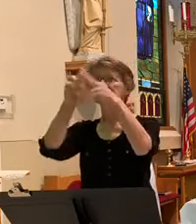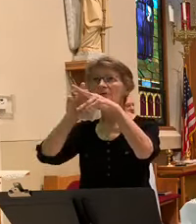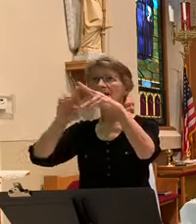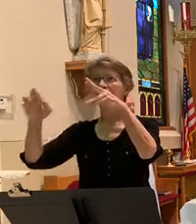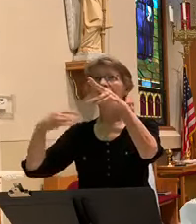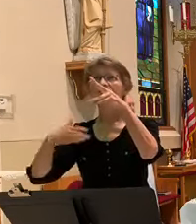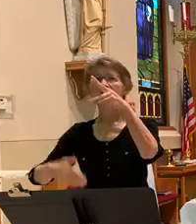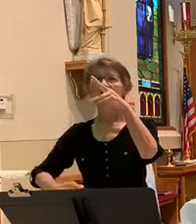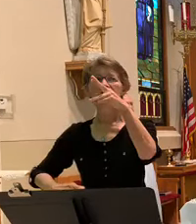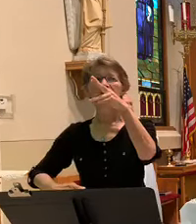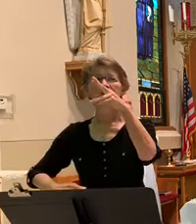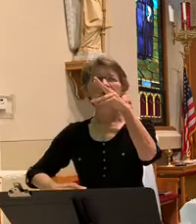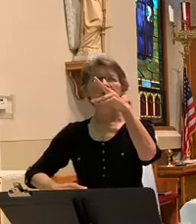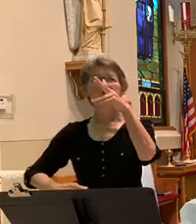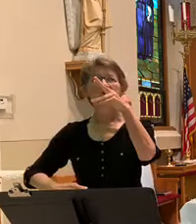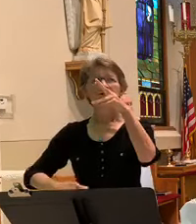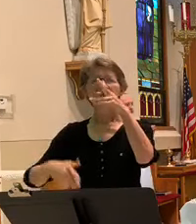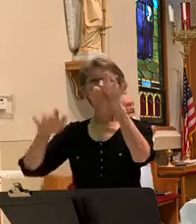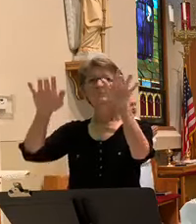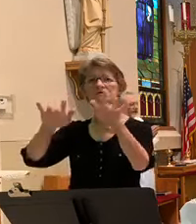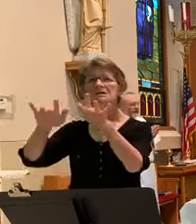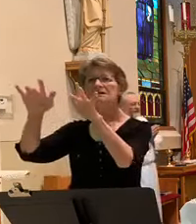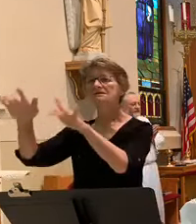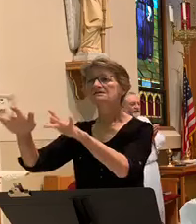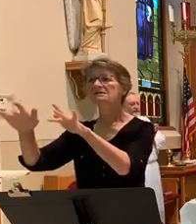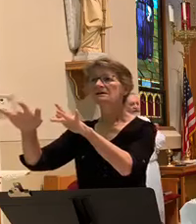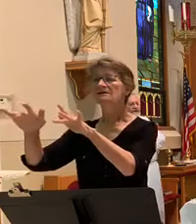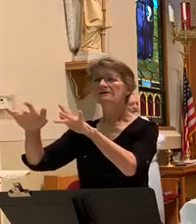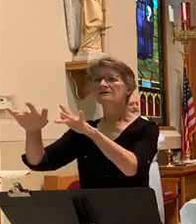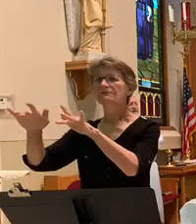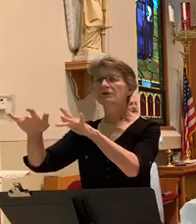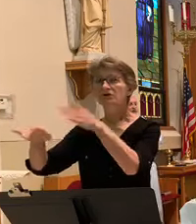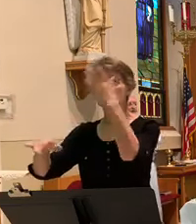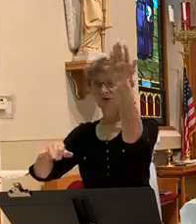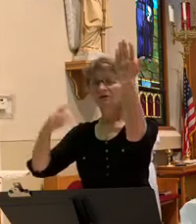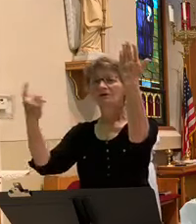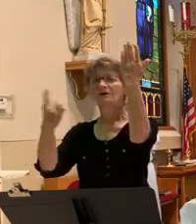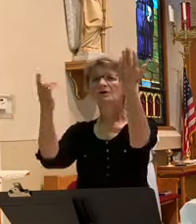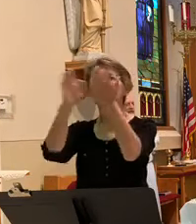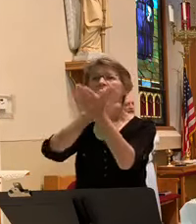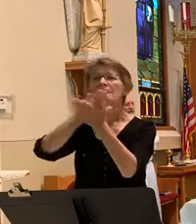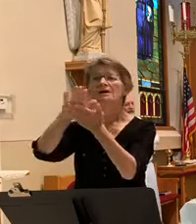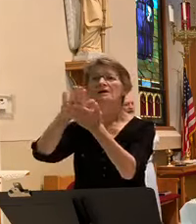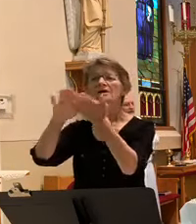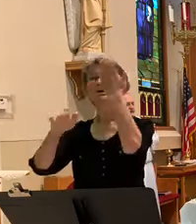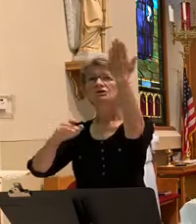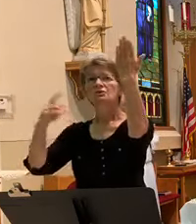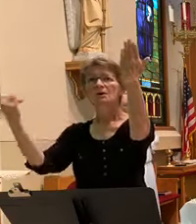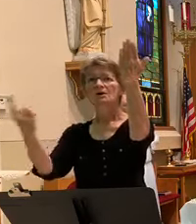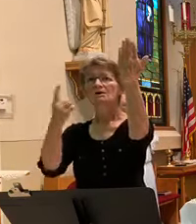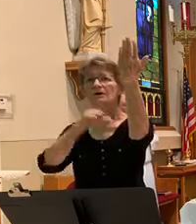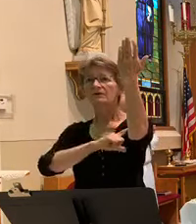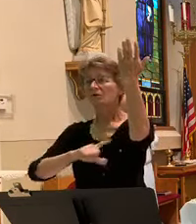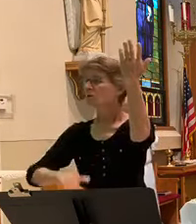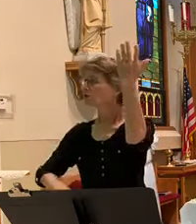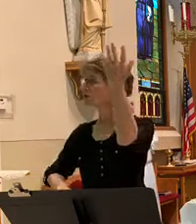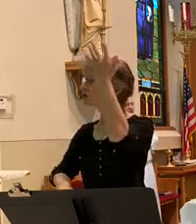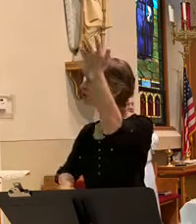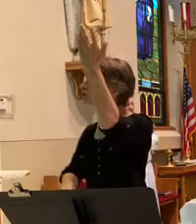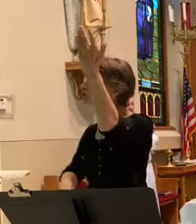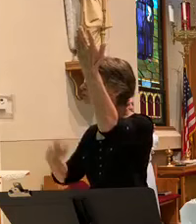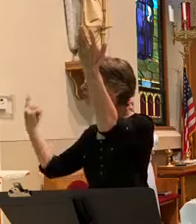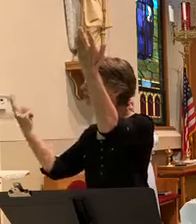at the right hand of the Father, have mercy on us. For you alone are the Holy One, you alone are the